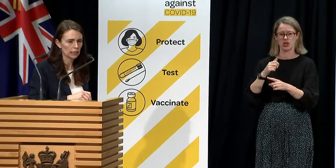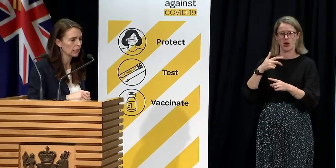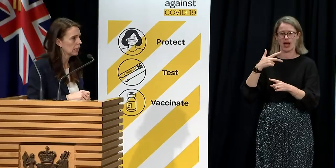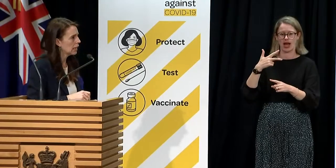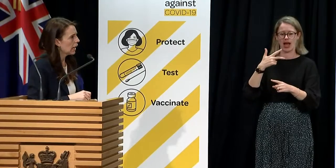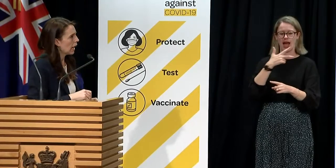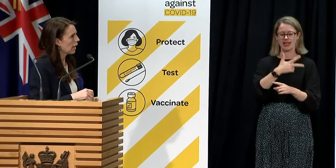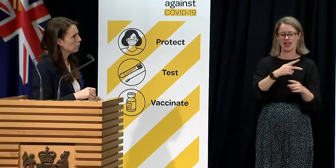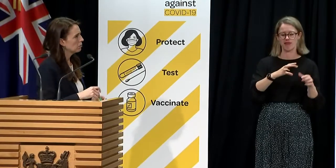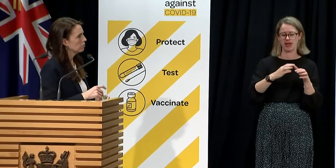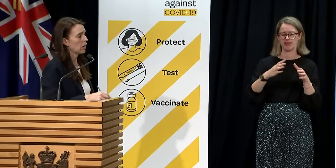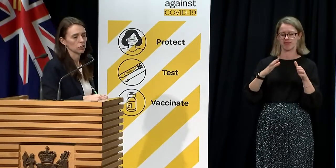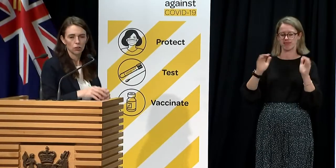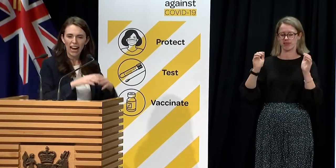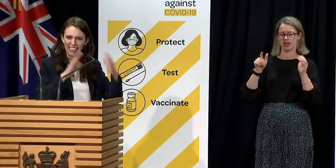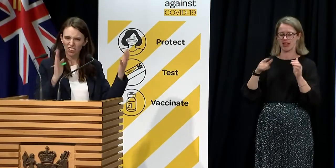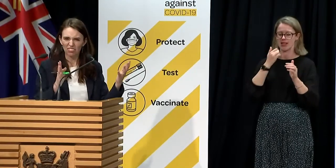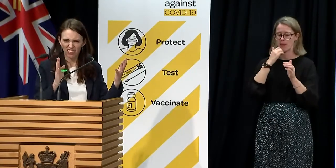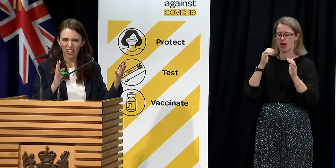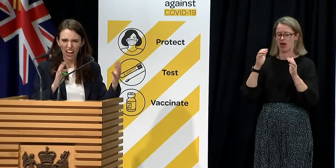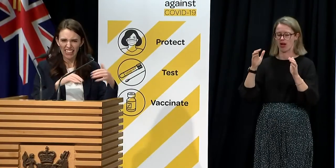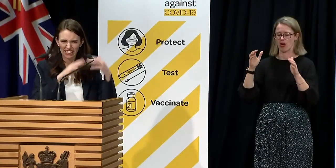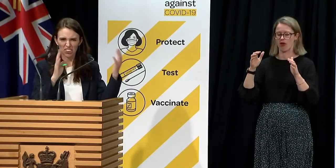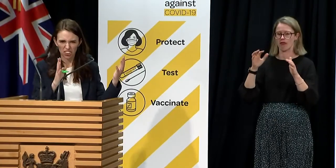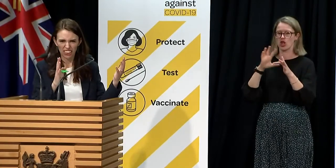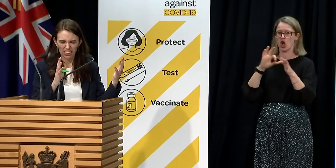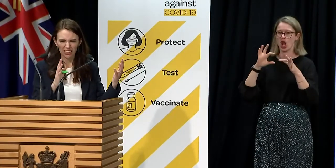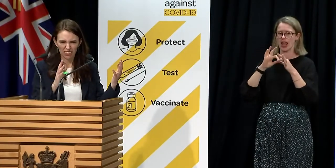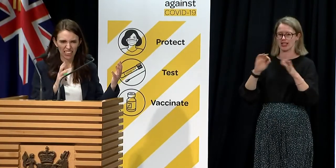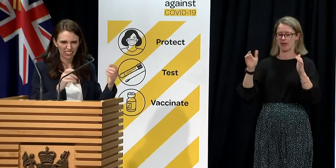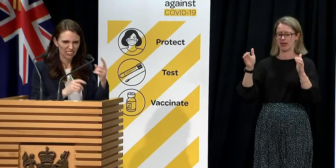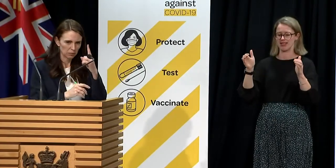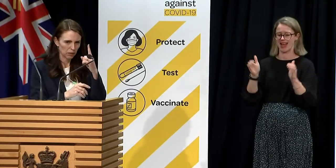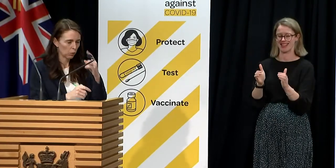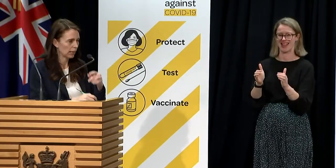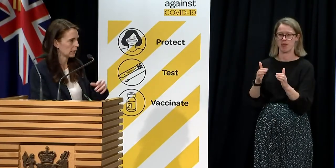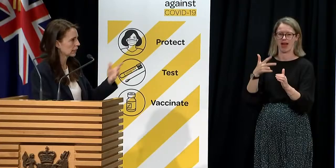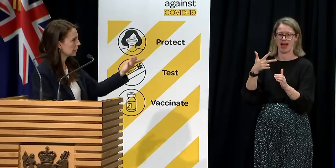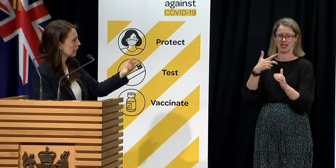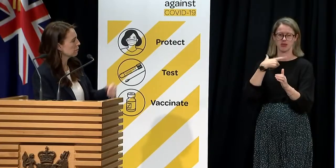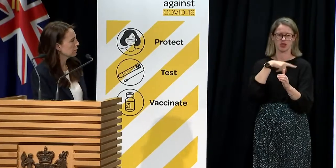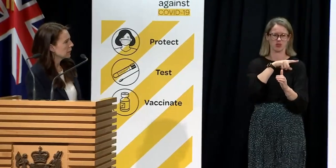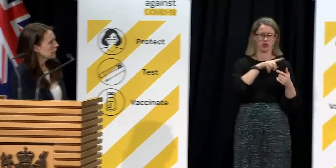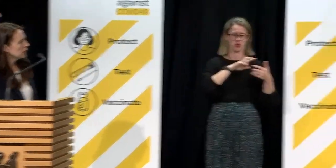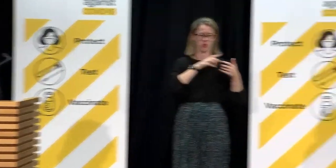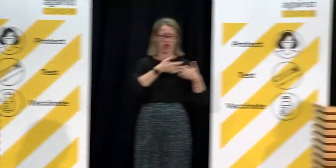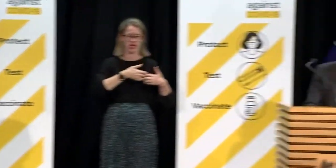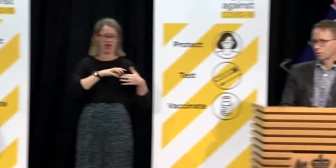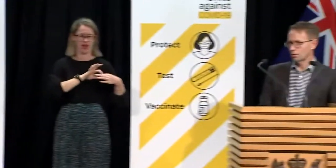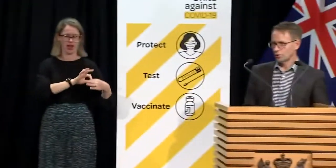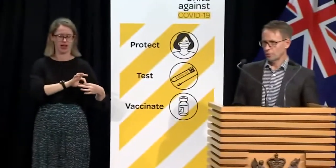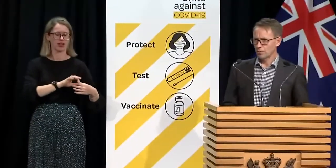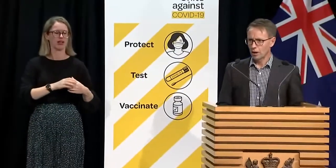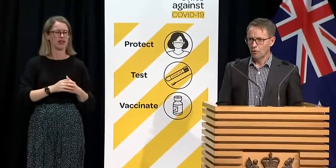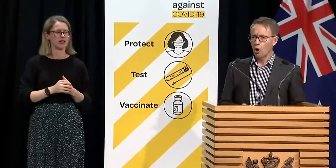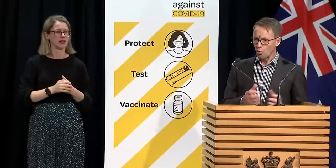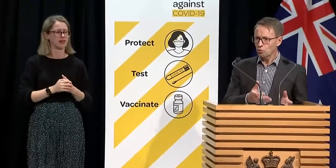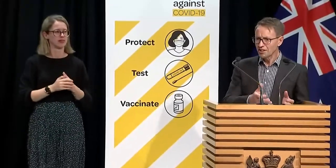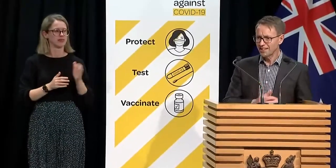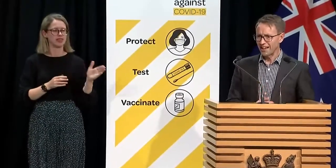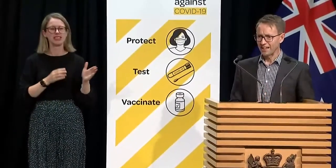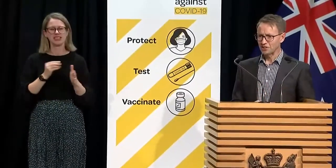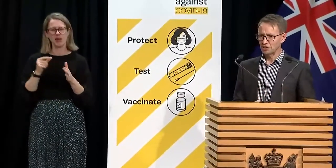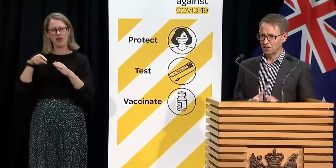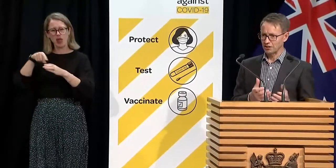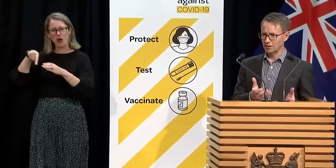that linking. Sorry, 8 is a totality of the cases, but 1 unlinked, Yes, so some of them are